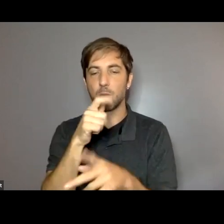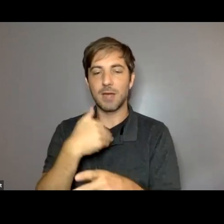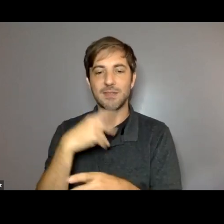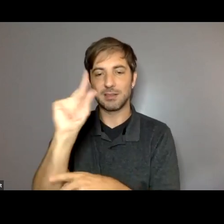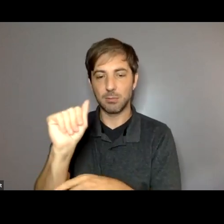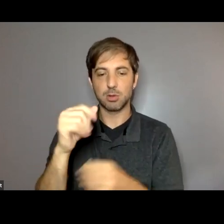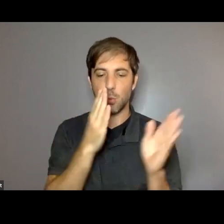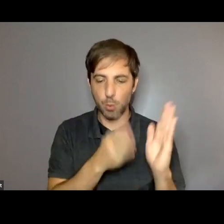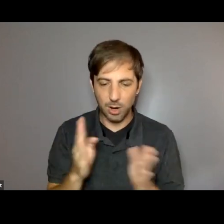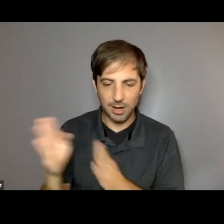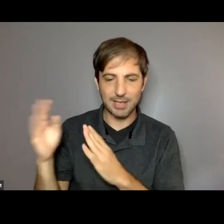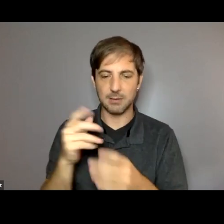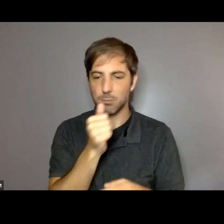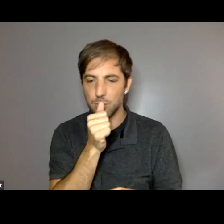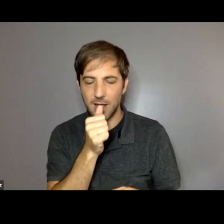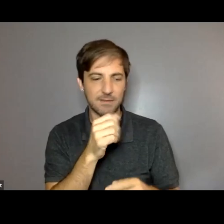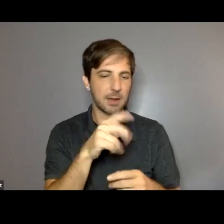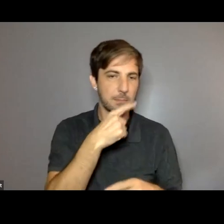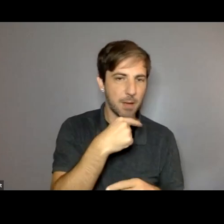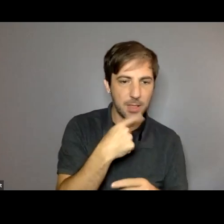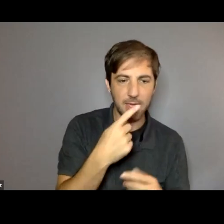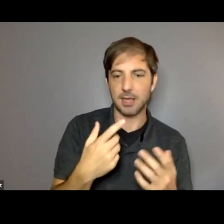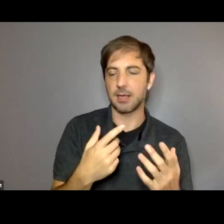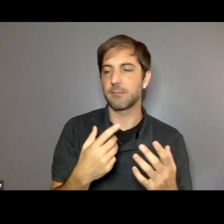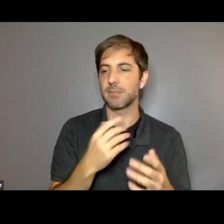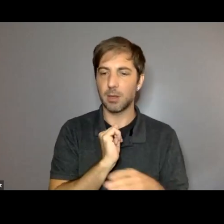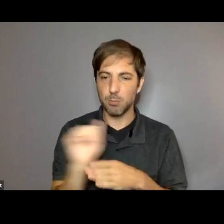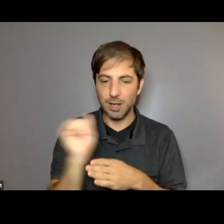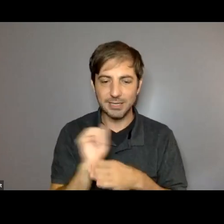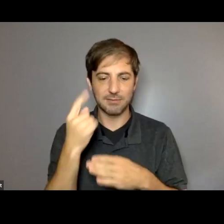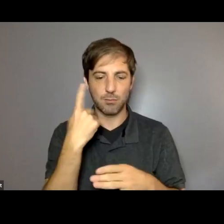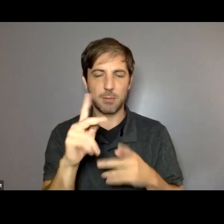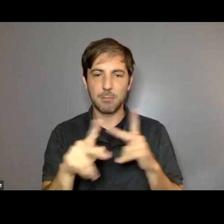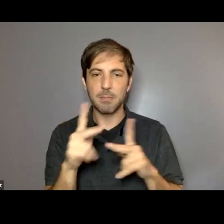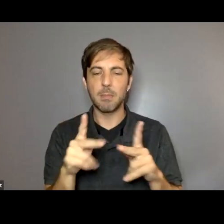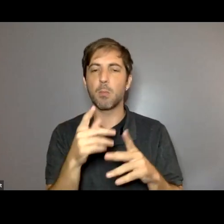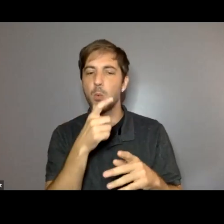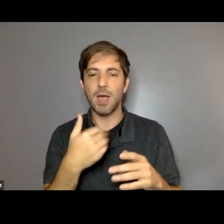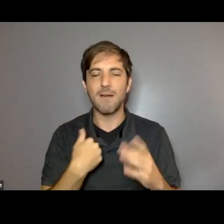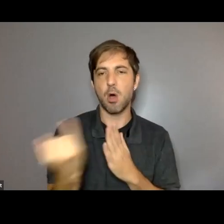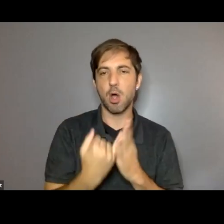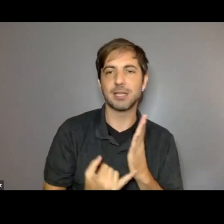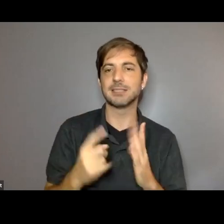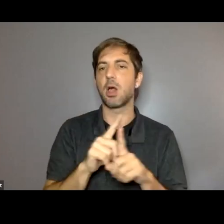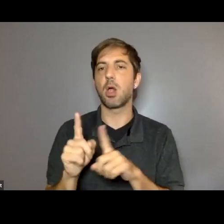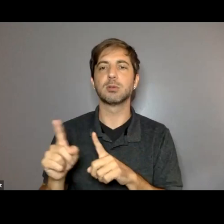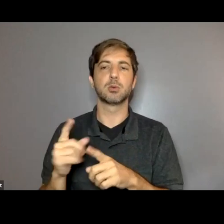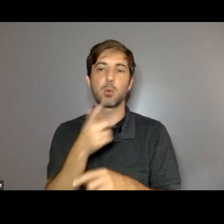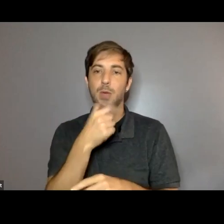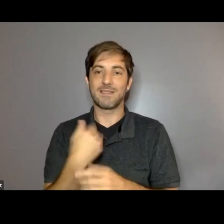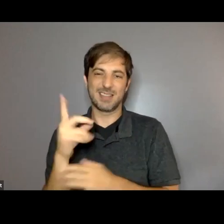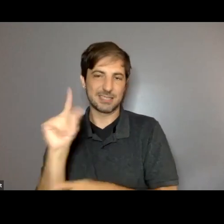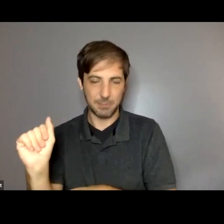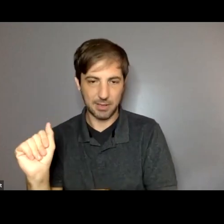policies, practices, related to employment with artists and others with disability. She has served as